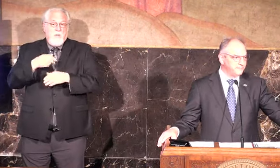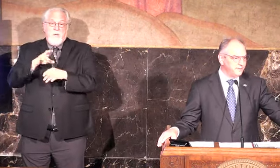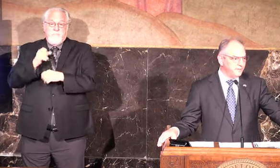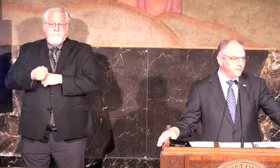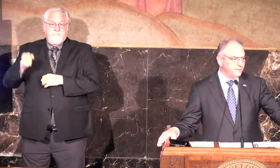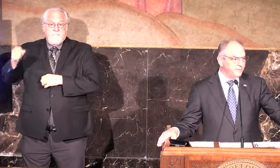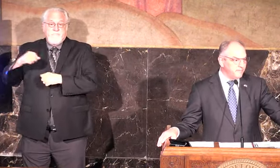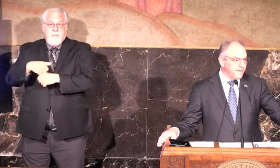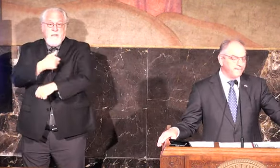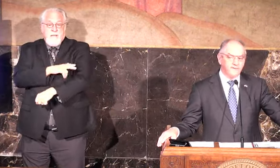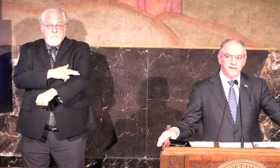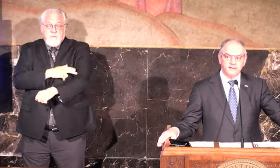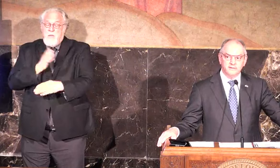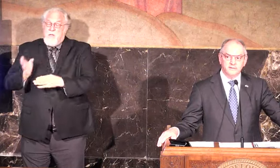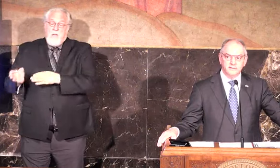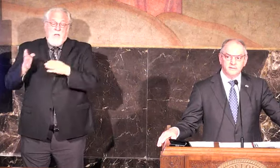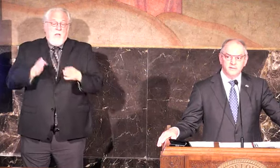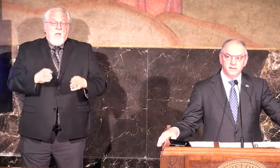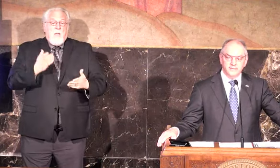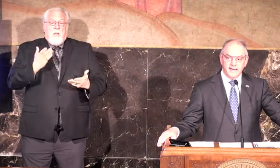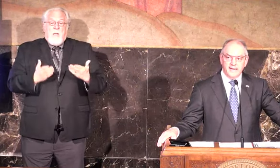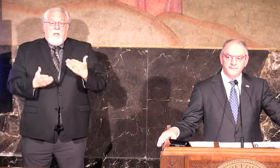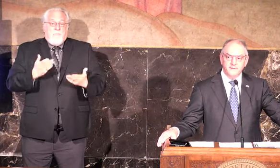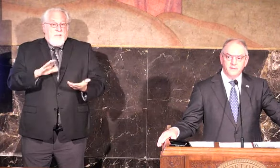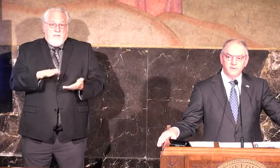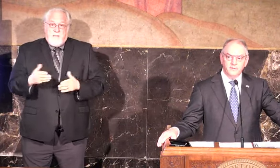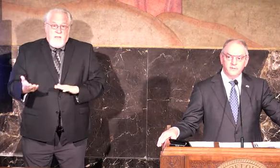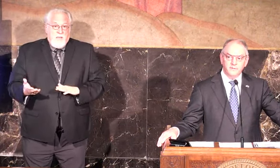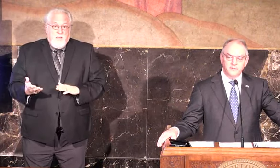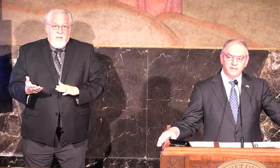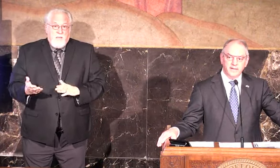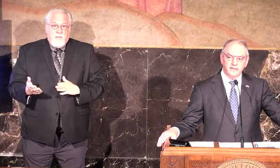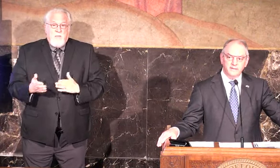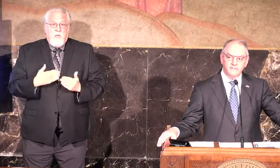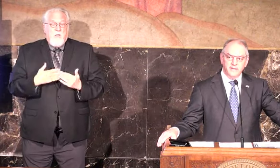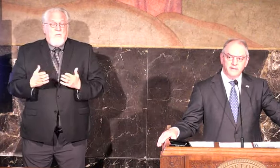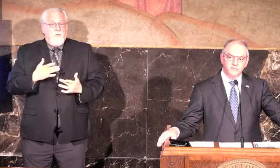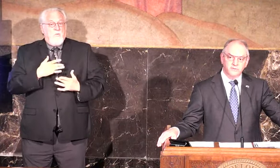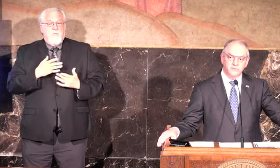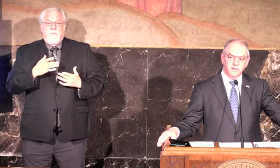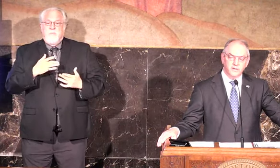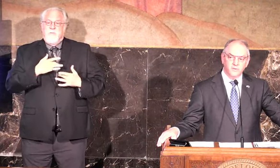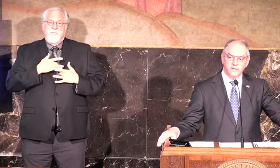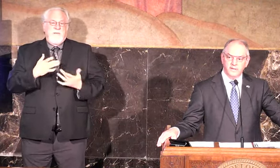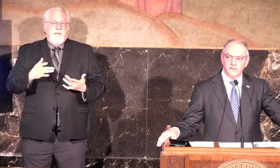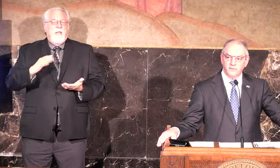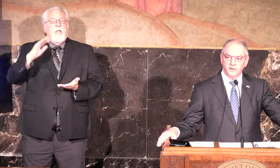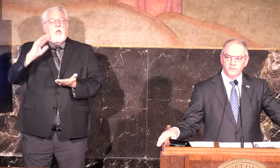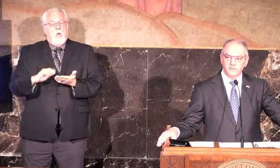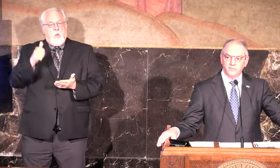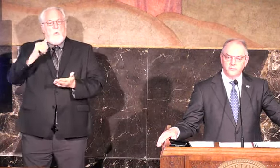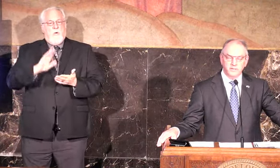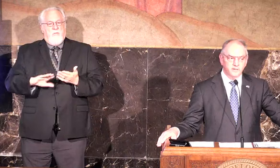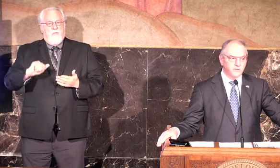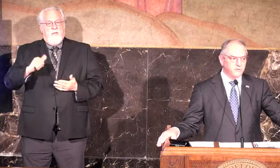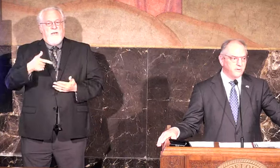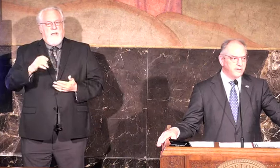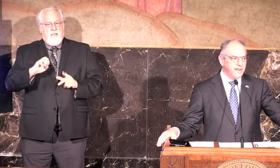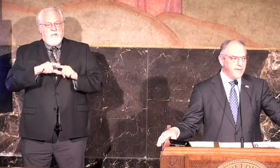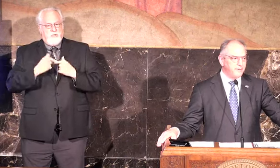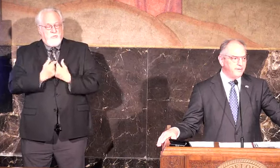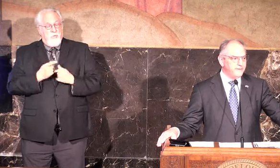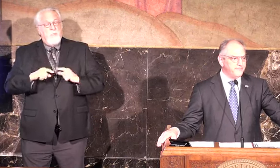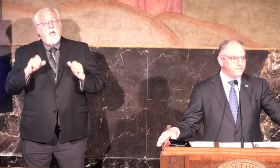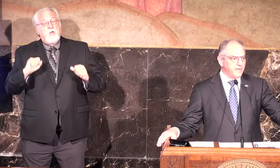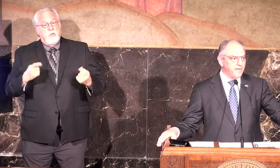hospitalization, may in fact die, although the likelihood of that is certainly lower than in other age groups, but it certainly